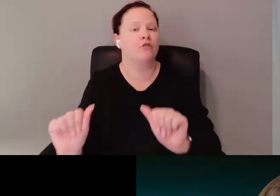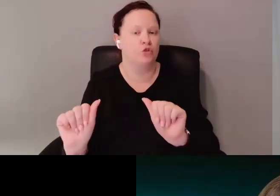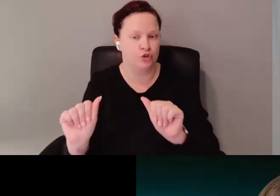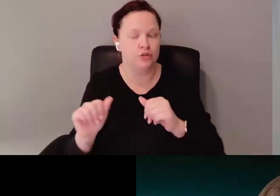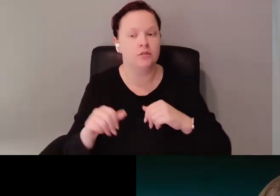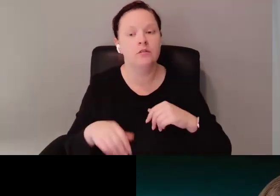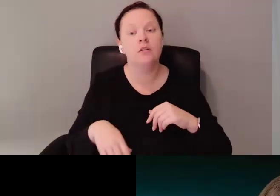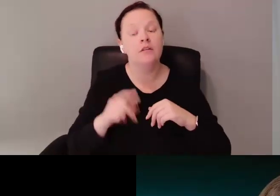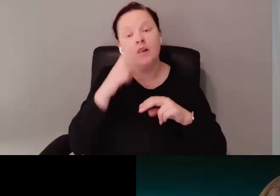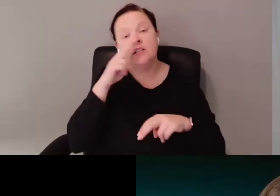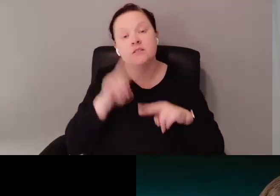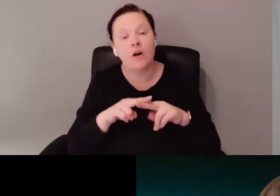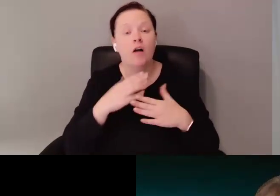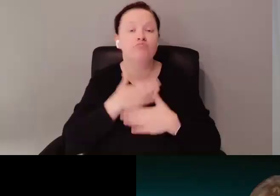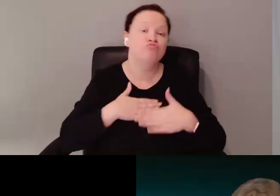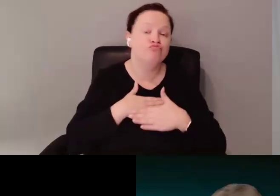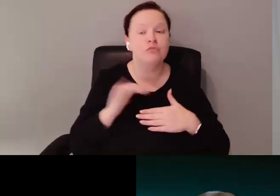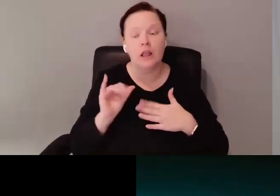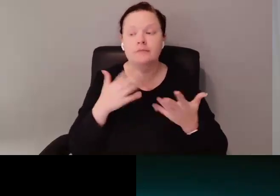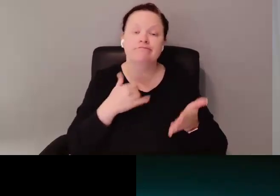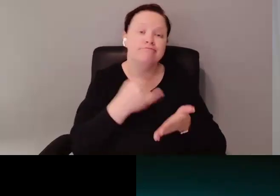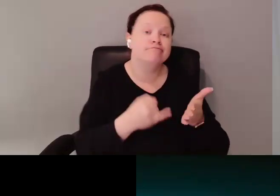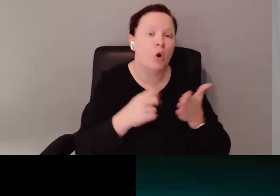it's something for fun, like, an art